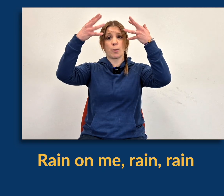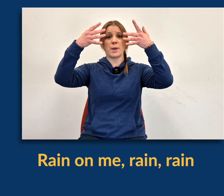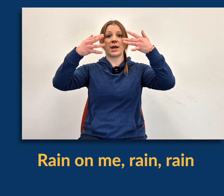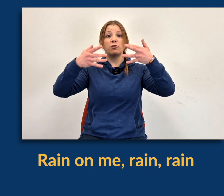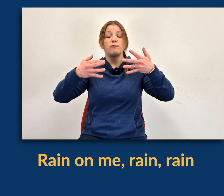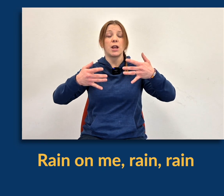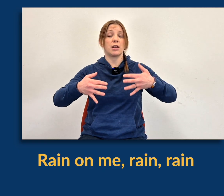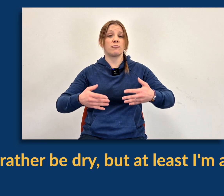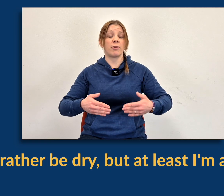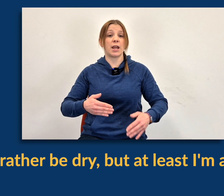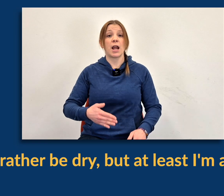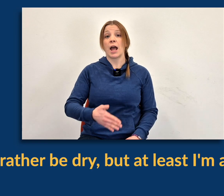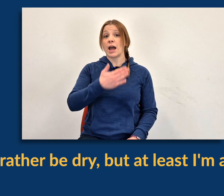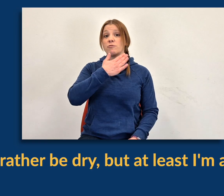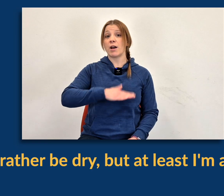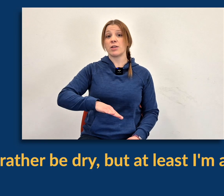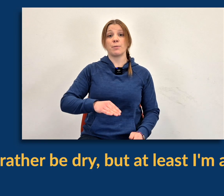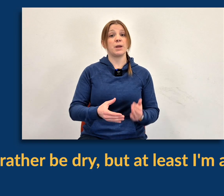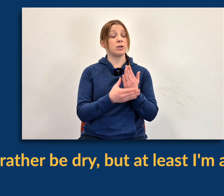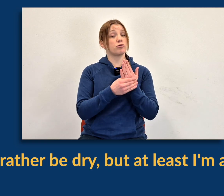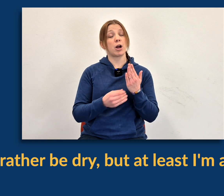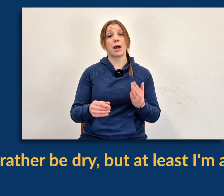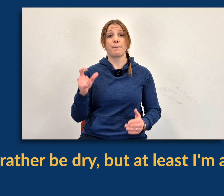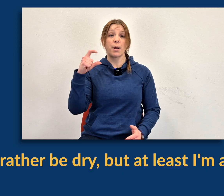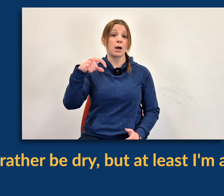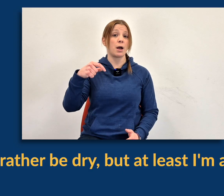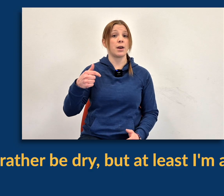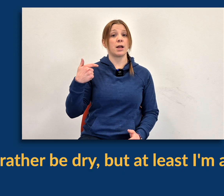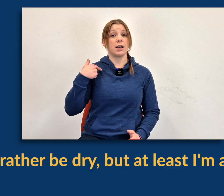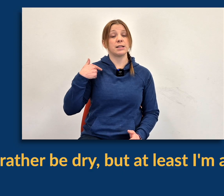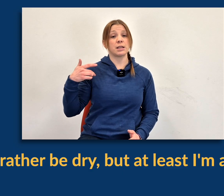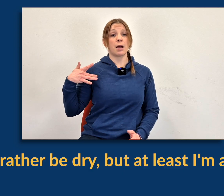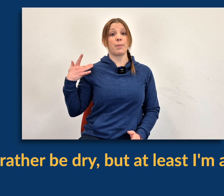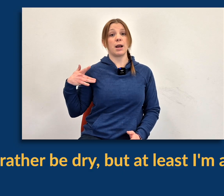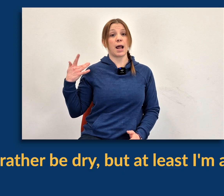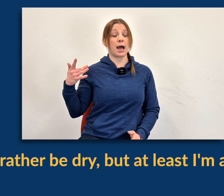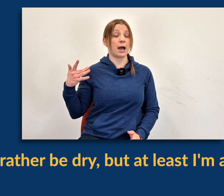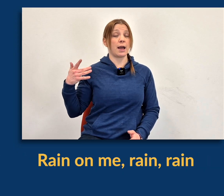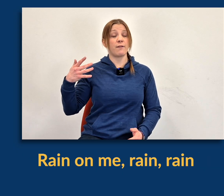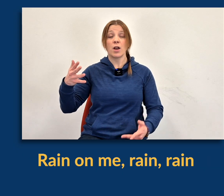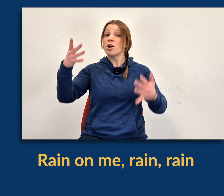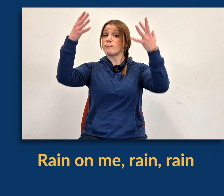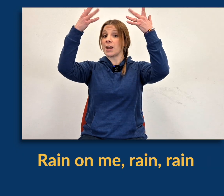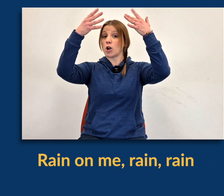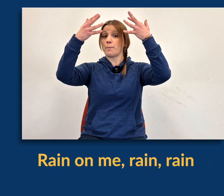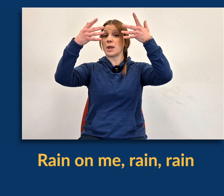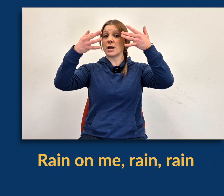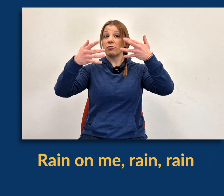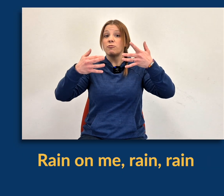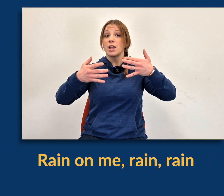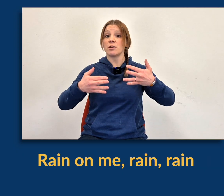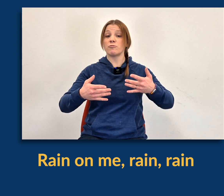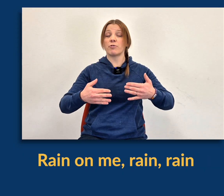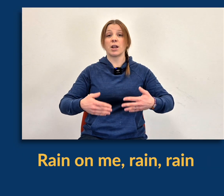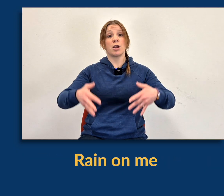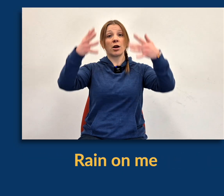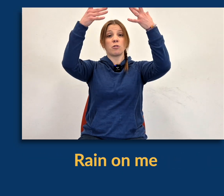me, rain, rain. I'd rather be drop, but at least I'm alive. Rain on me, rain,